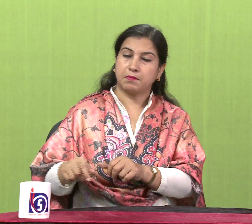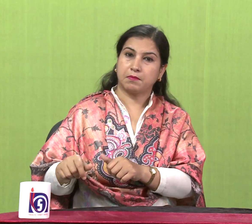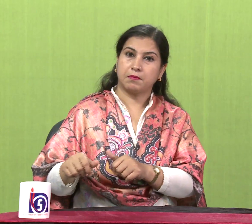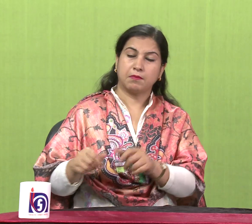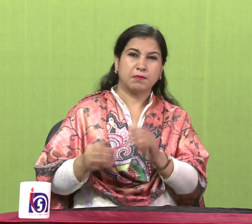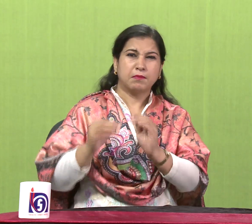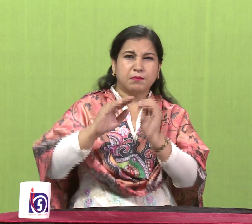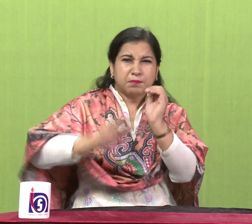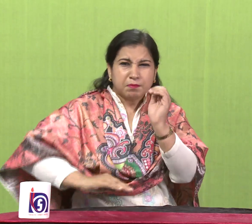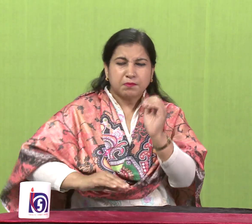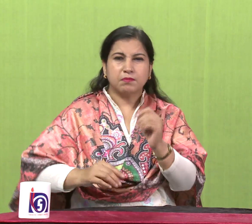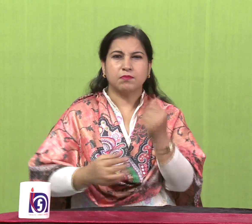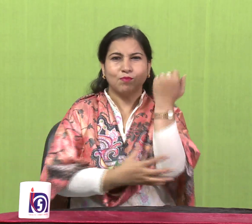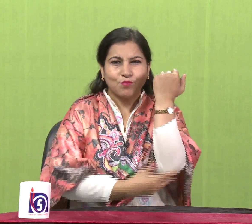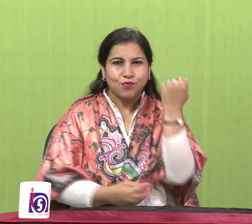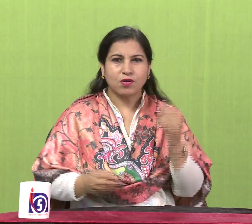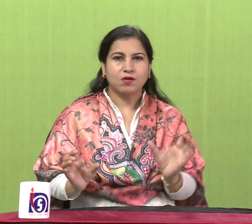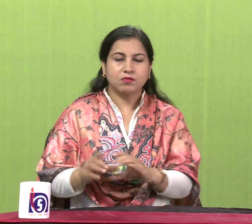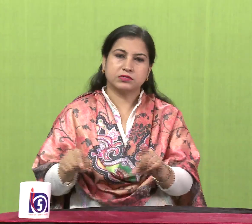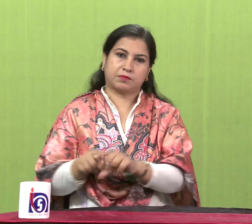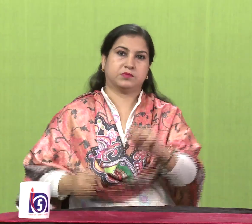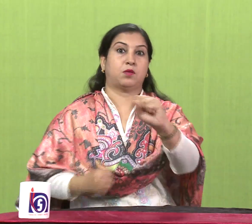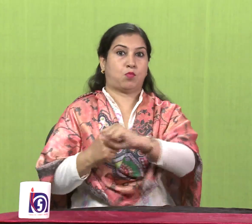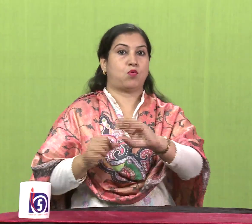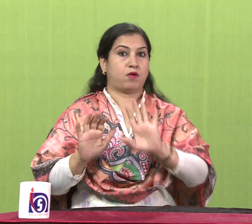including the backward groups.